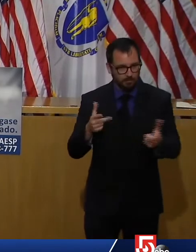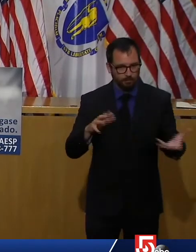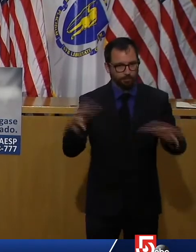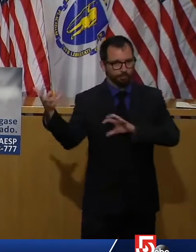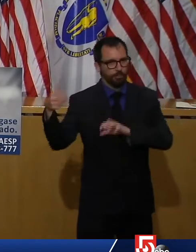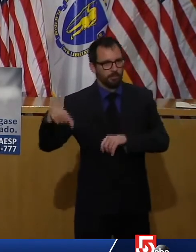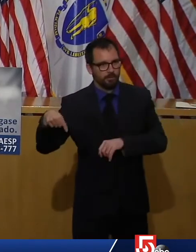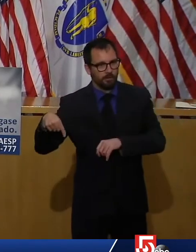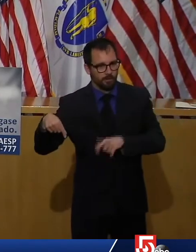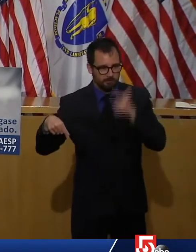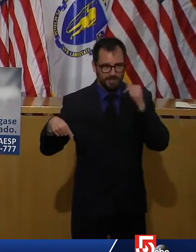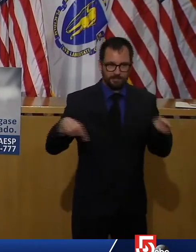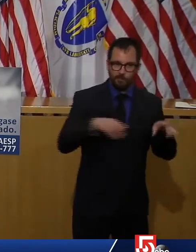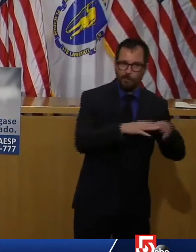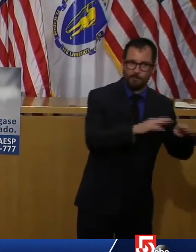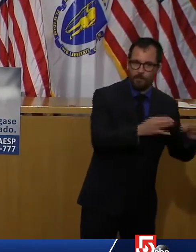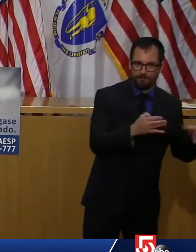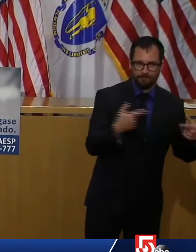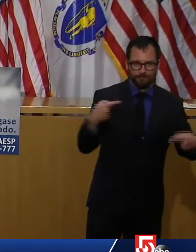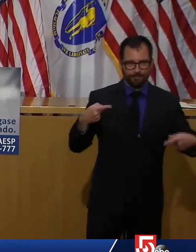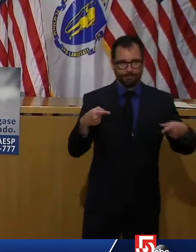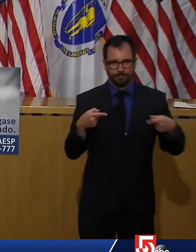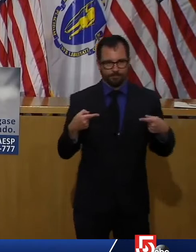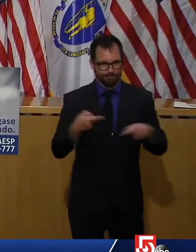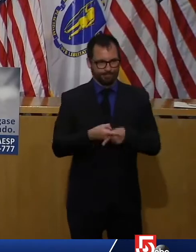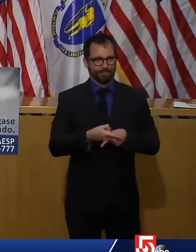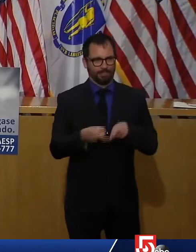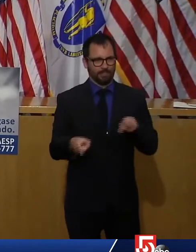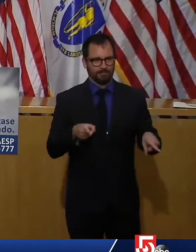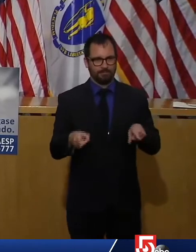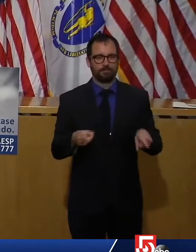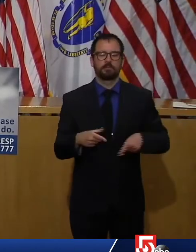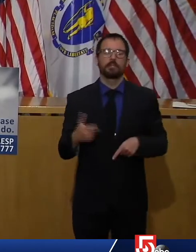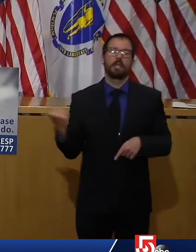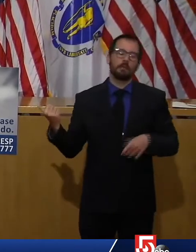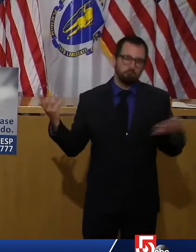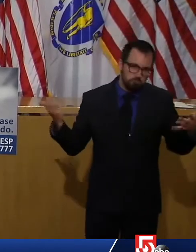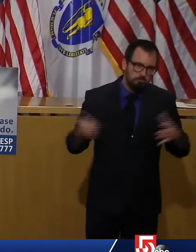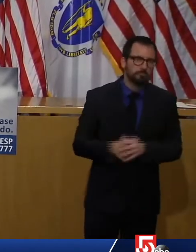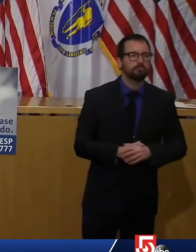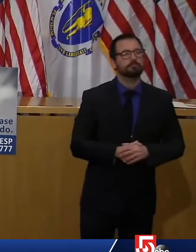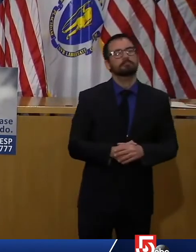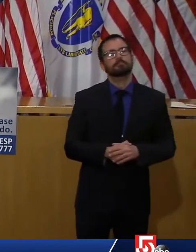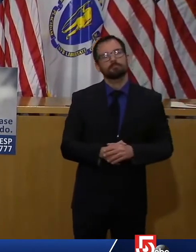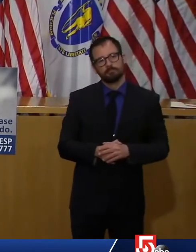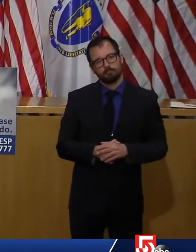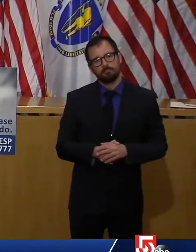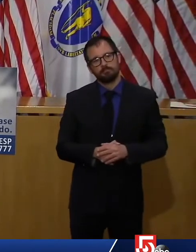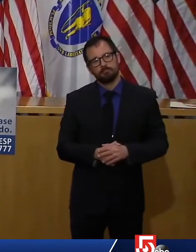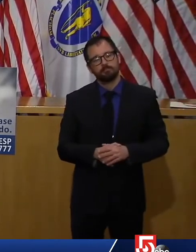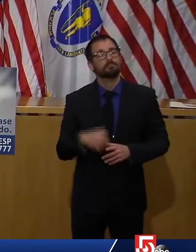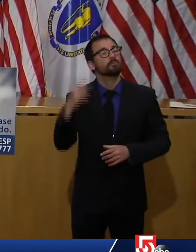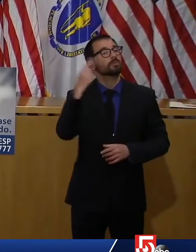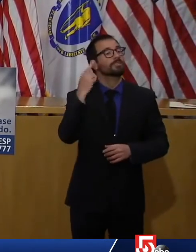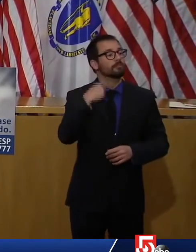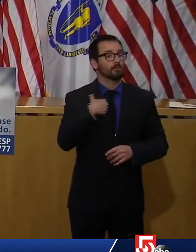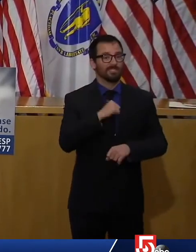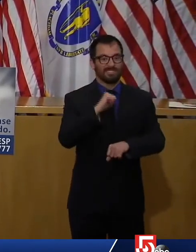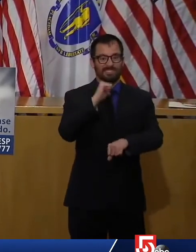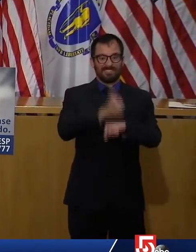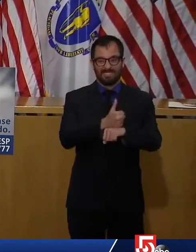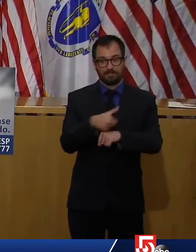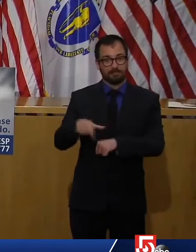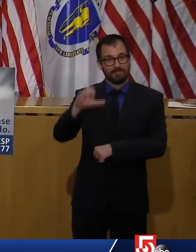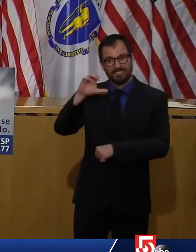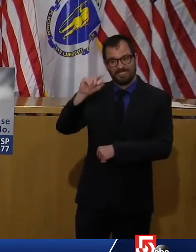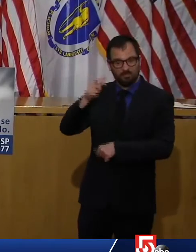and honestly, you know, I'm aware of some of the technical issues. Now, I've worked in a lot of companies